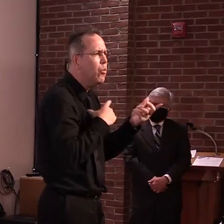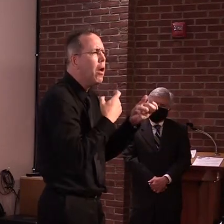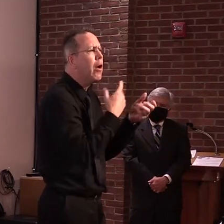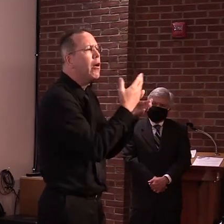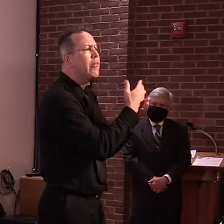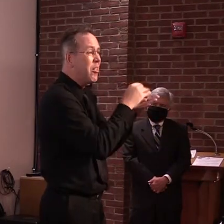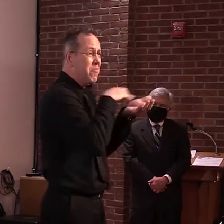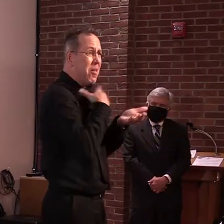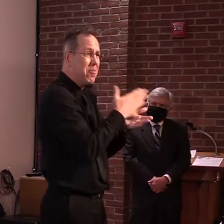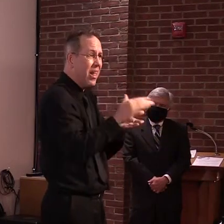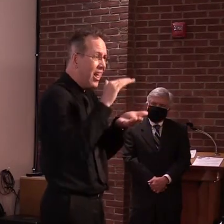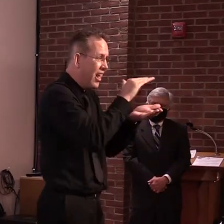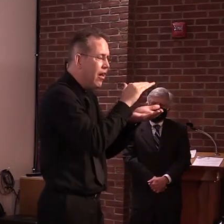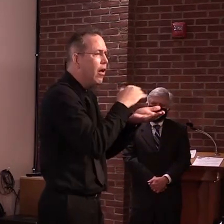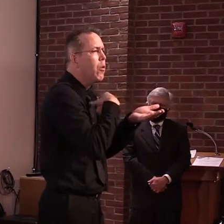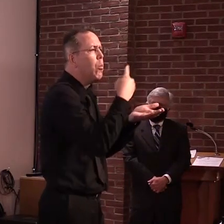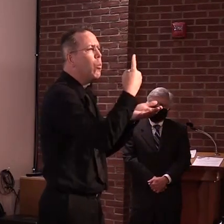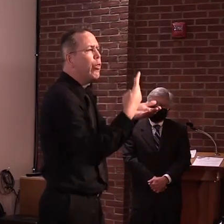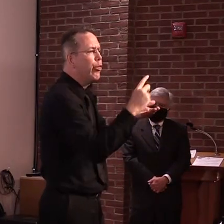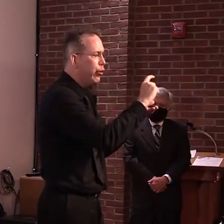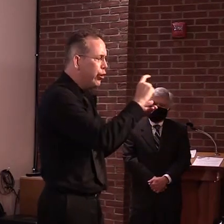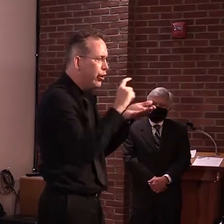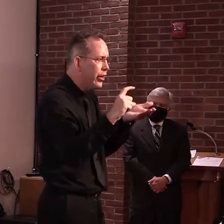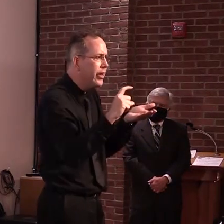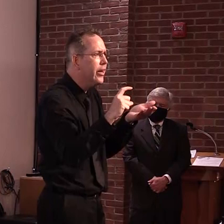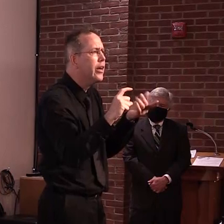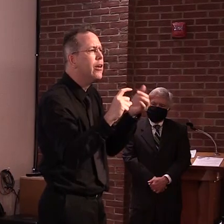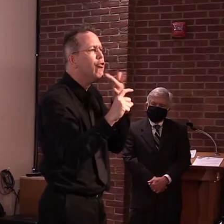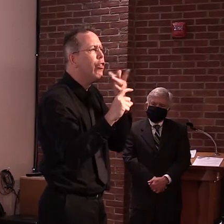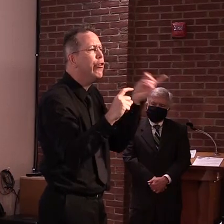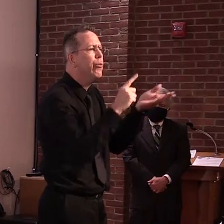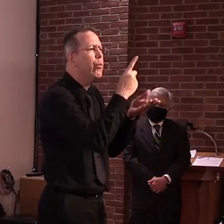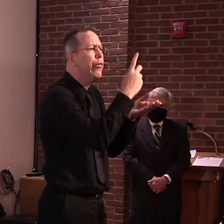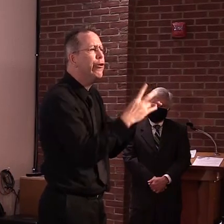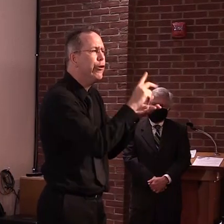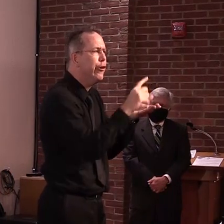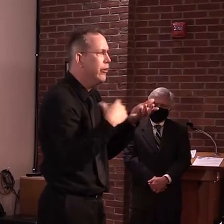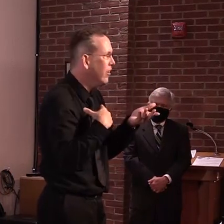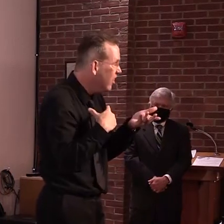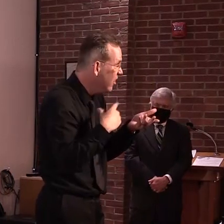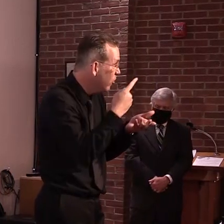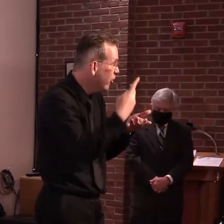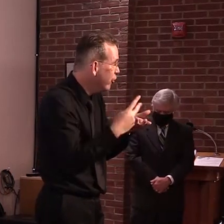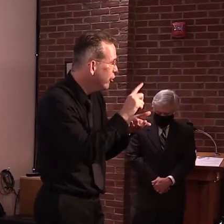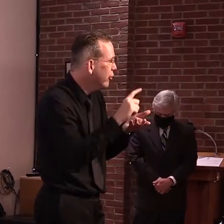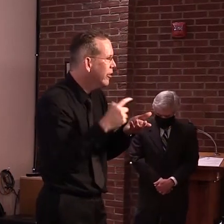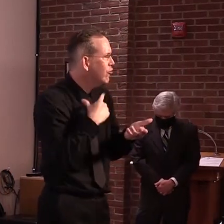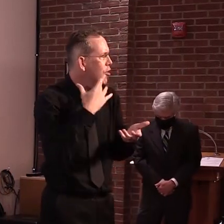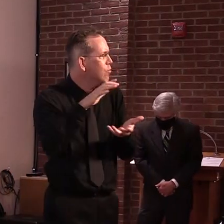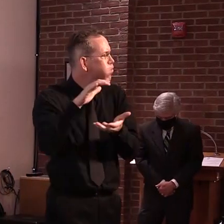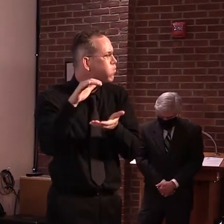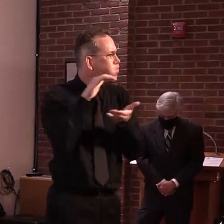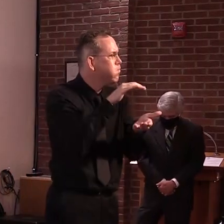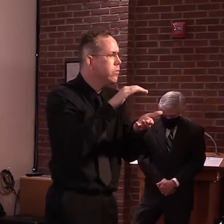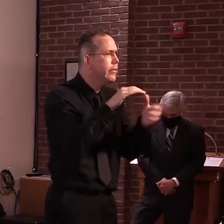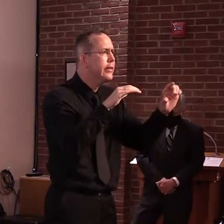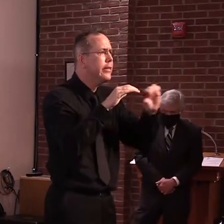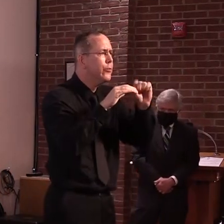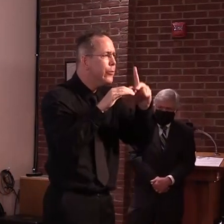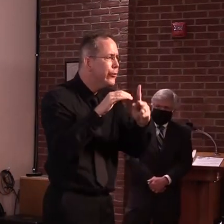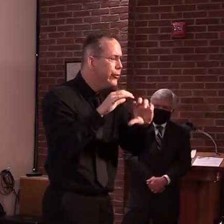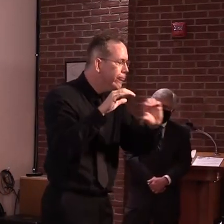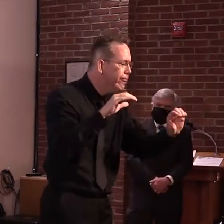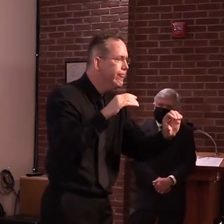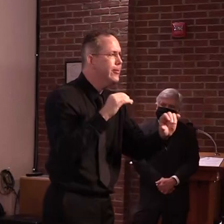Senate and it hasn't passed through the House fully yet. So while I'm appreciative of the legislature moving forward with